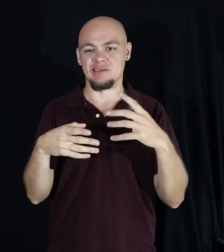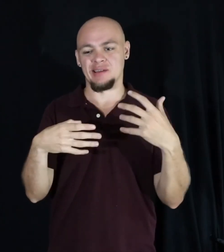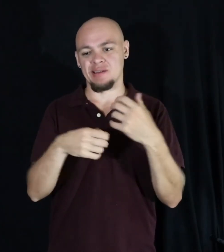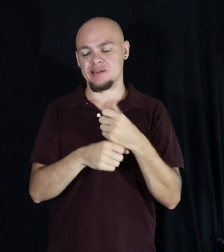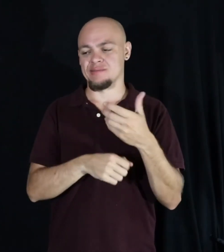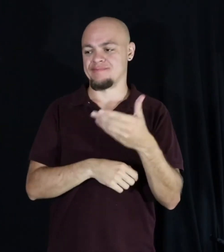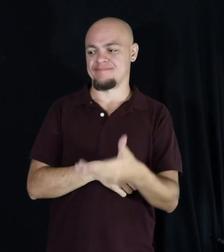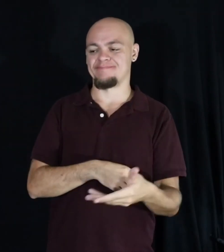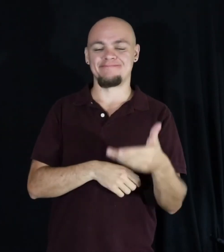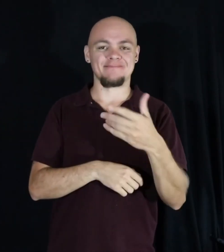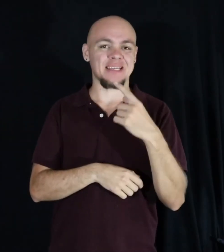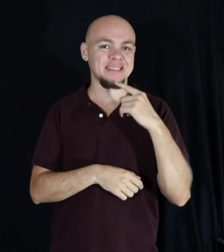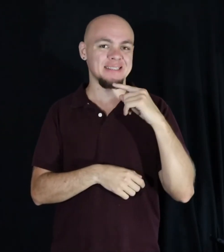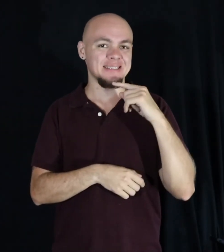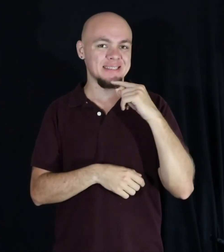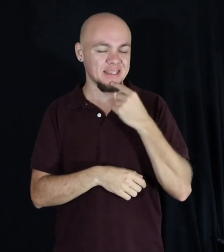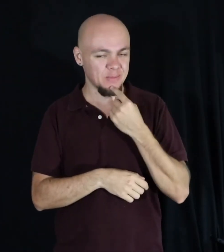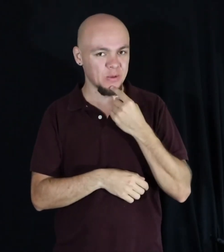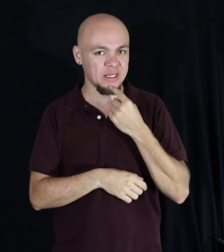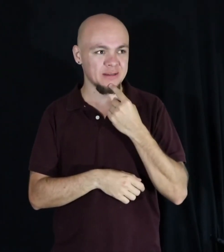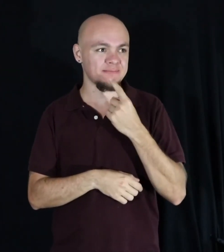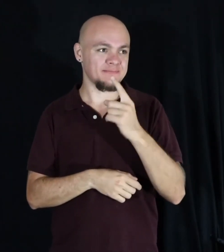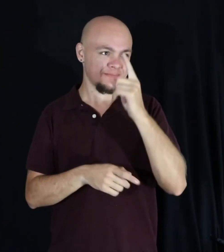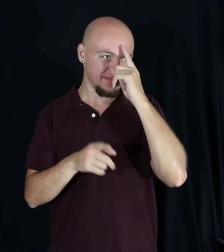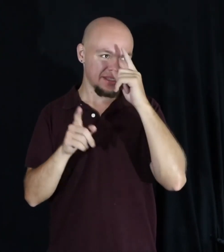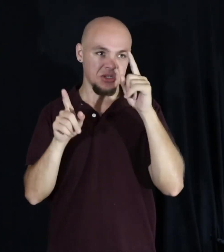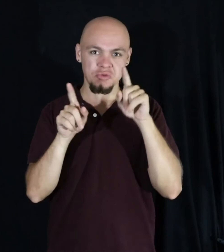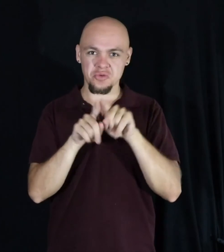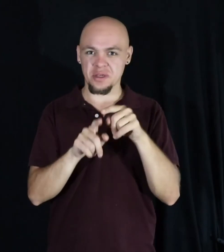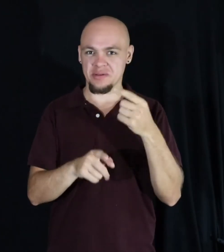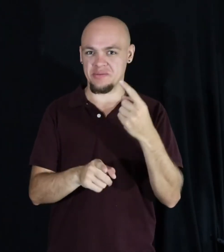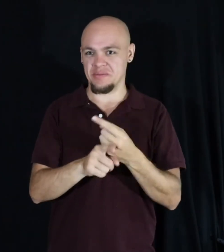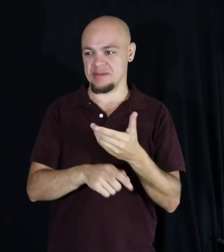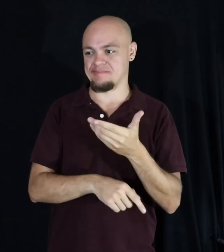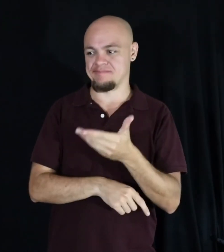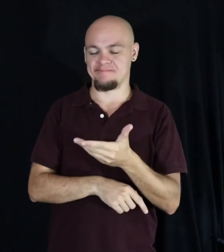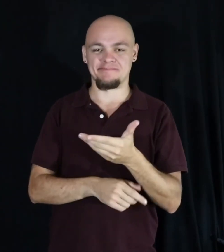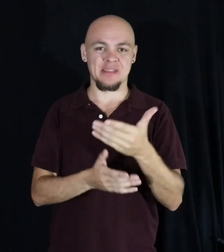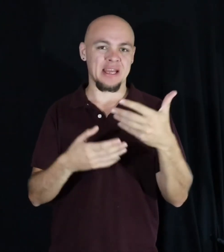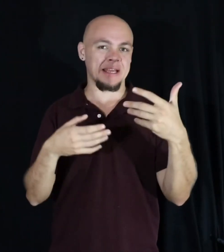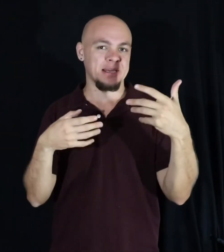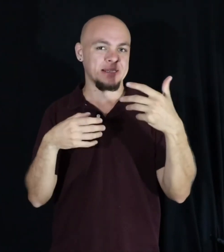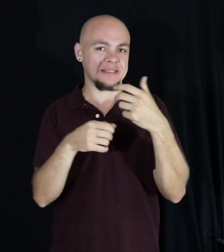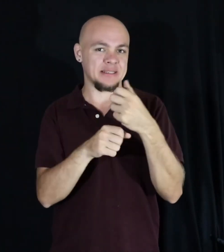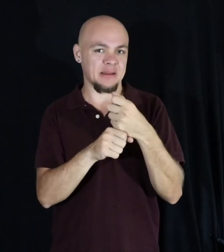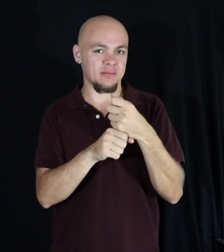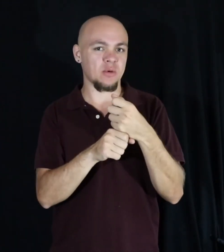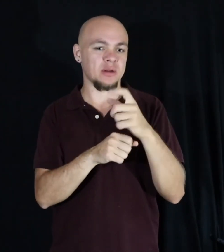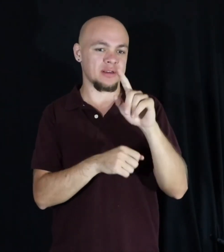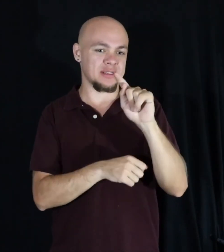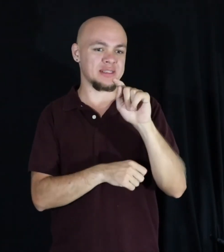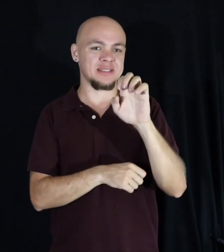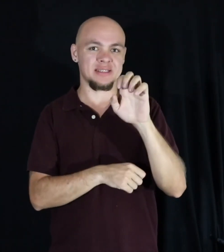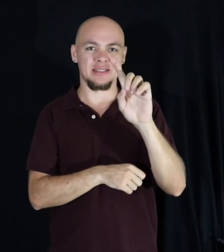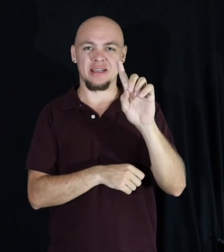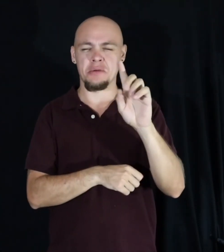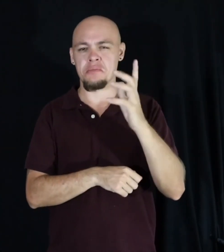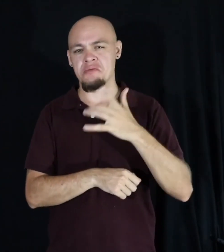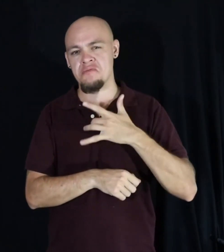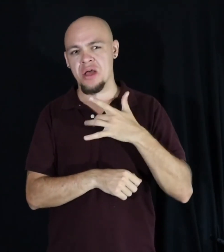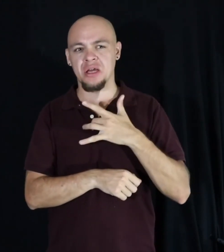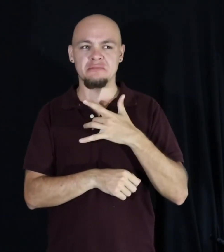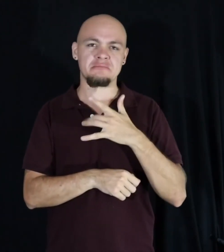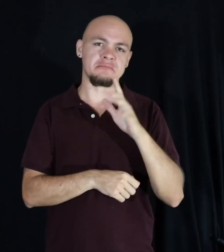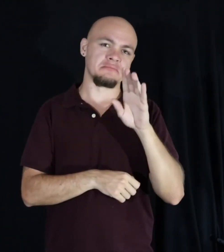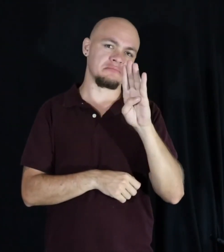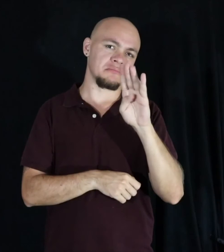answers, I was a bit disappointed because I think you'll agree, they all summarize some aspect of TED, but to me they kind of felt a bit